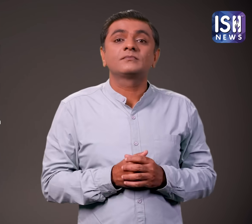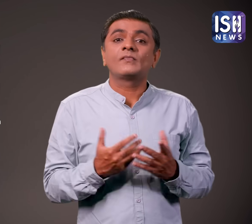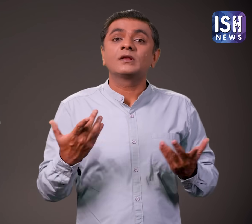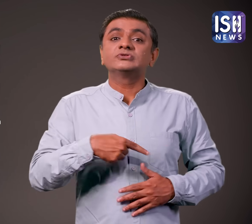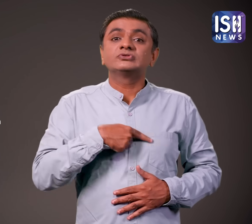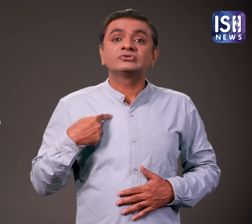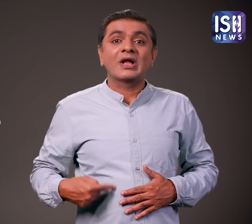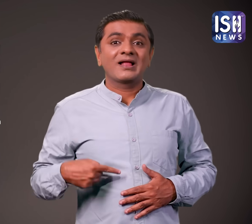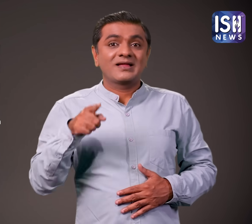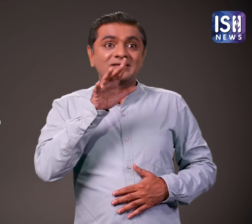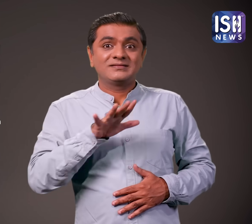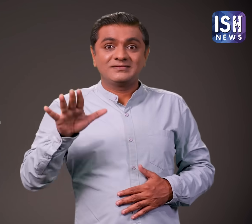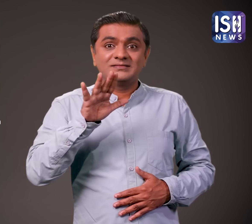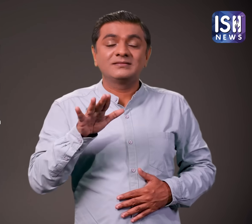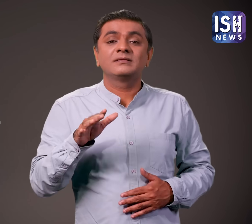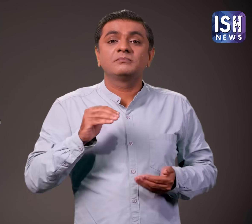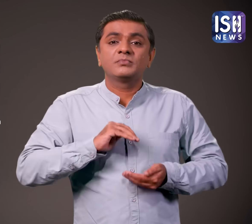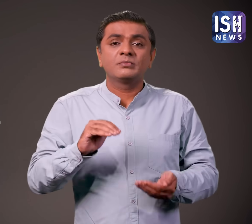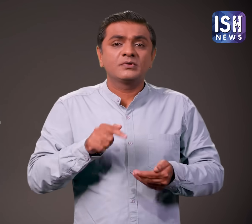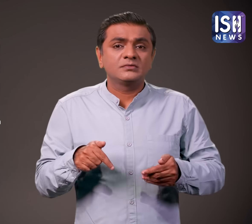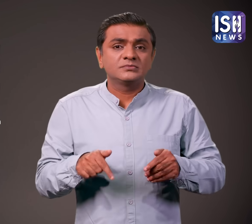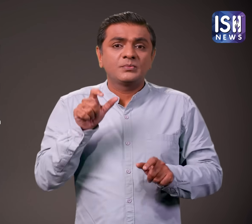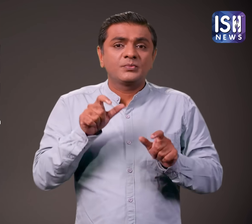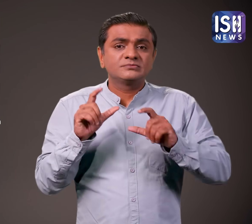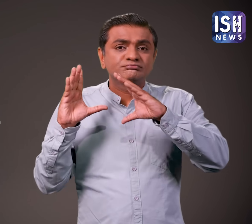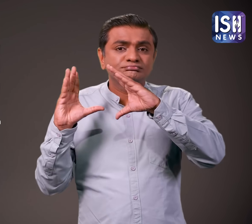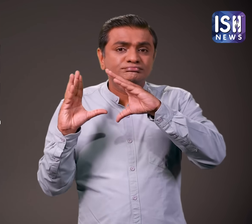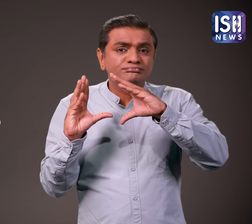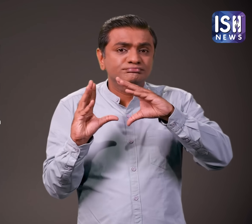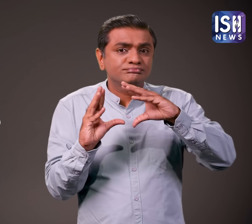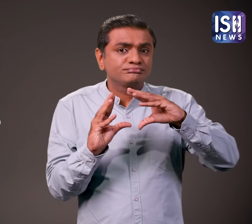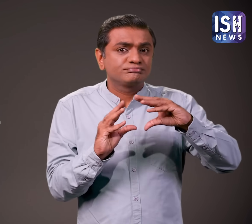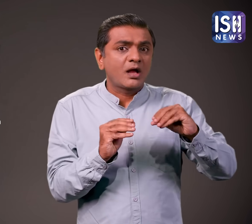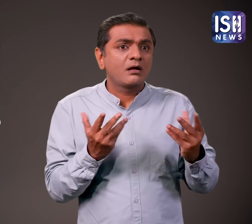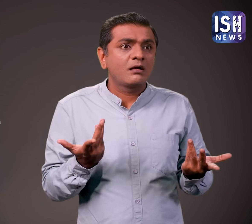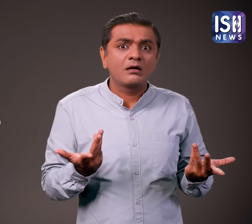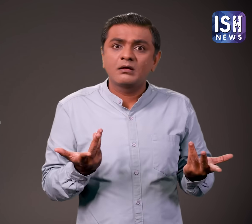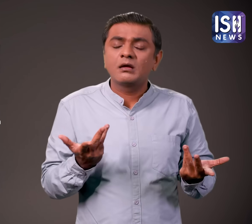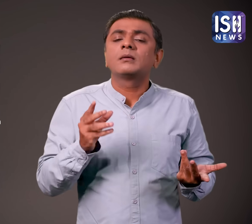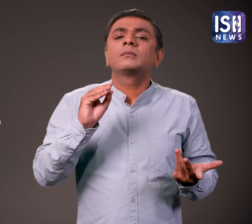Another motive is to address China's falling birth rate. Such robots will help deliver babies.